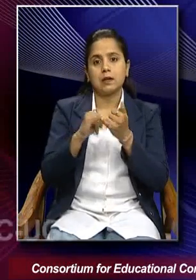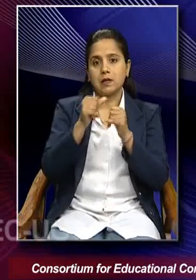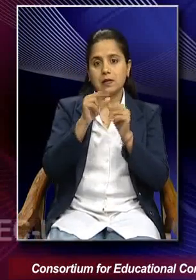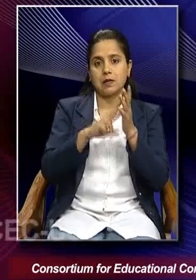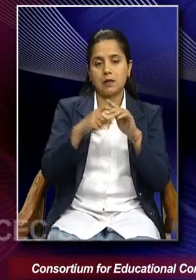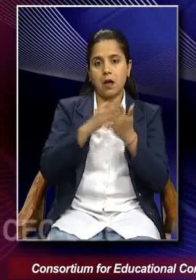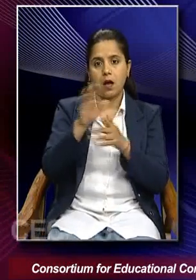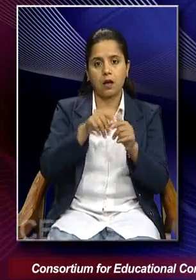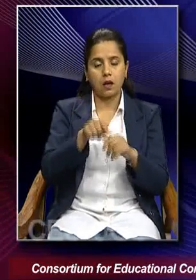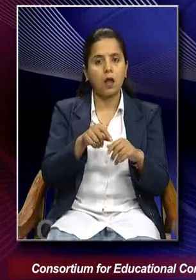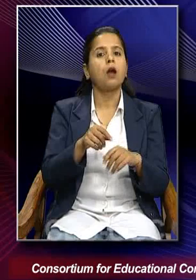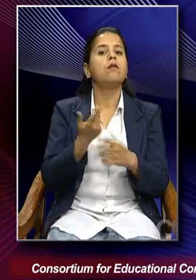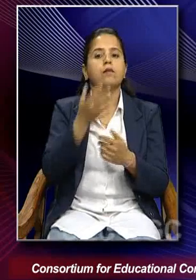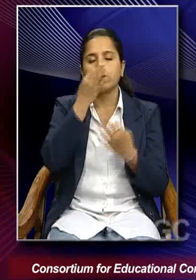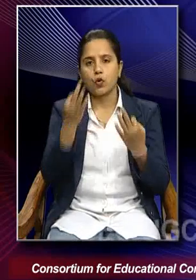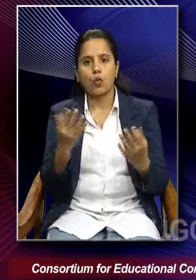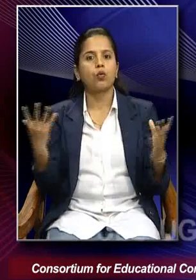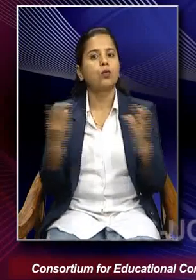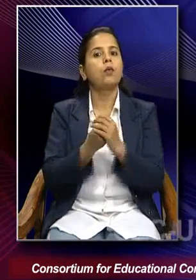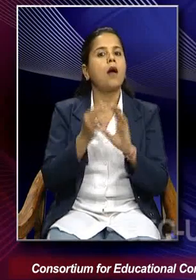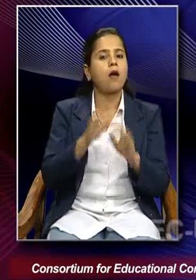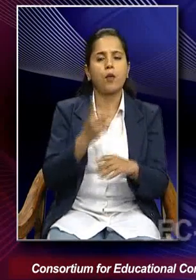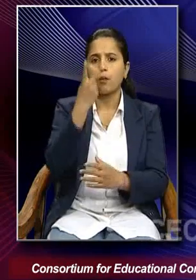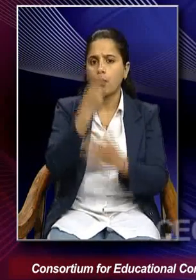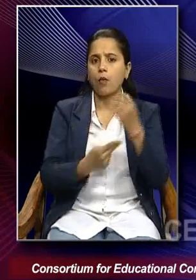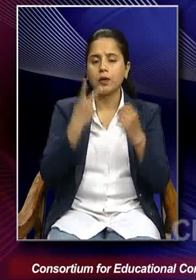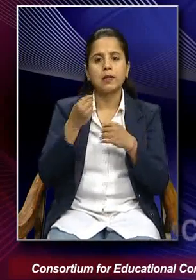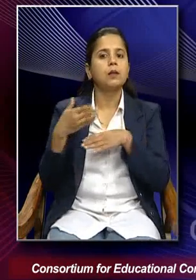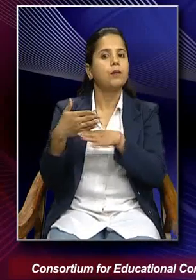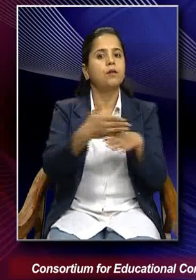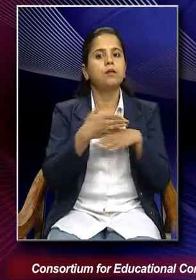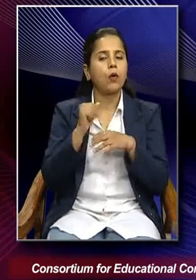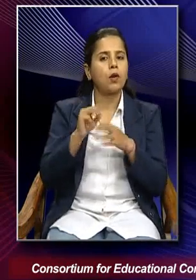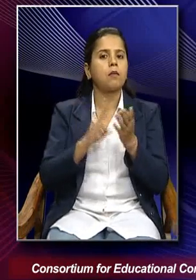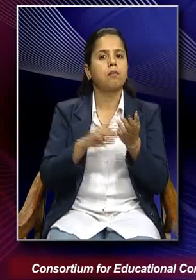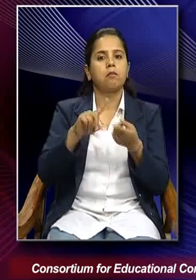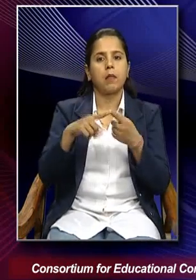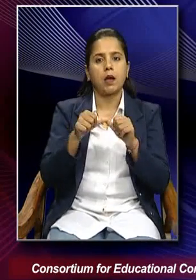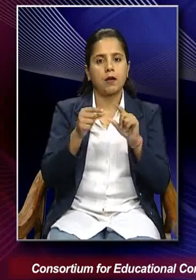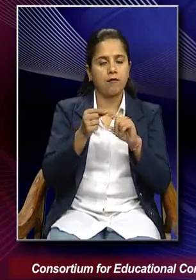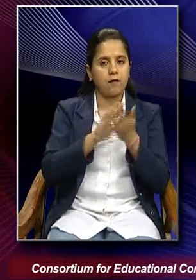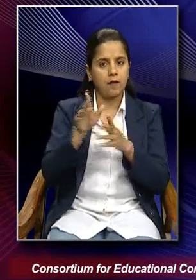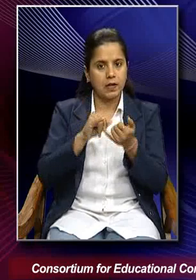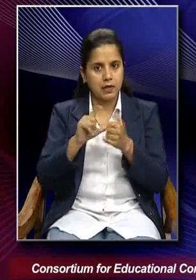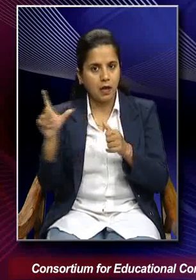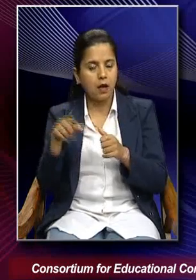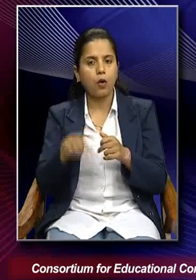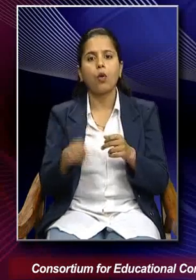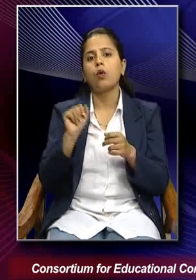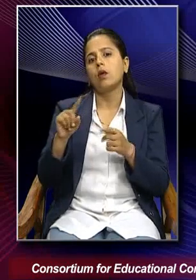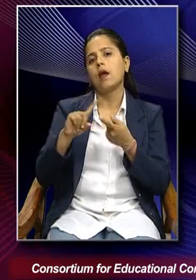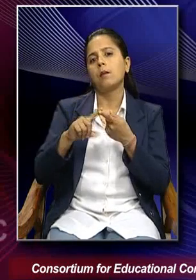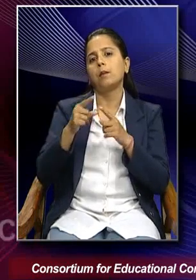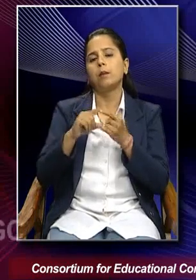together because we can see that both of them share some of the metaphysical and epistemological aspects with